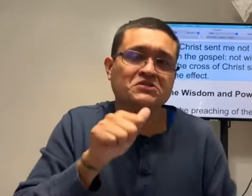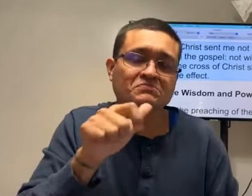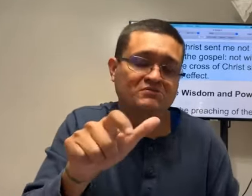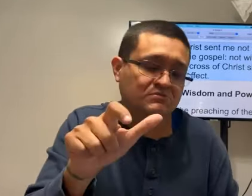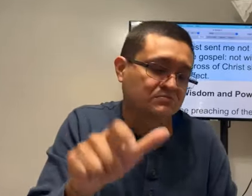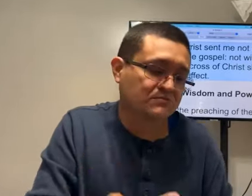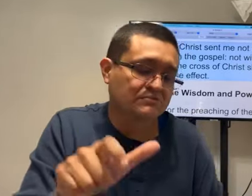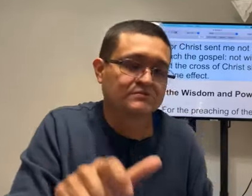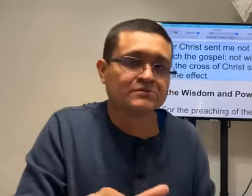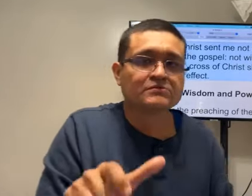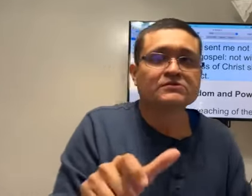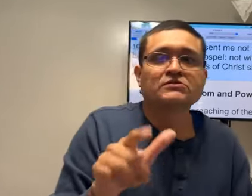to back them up.